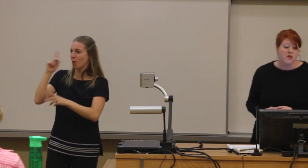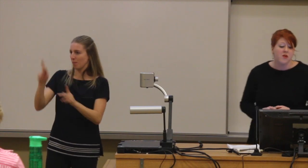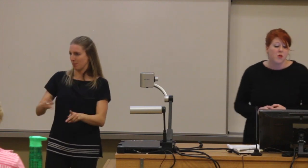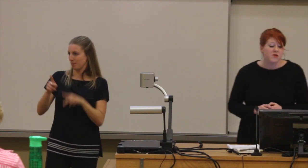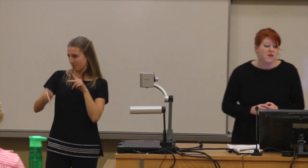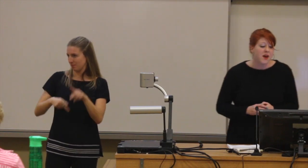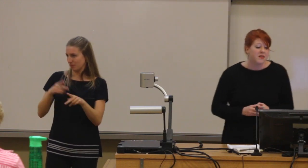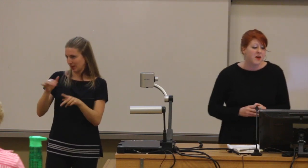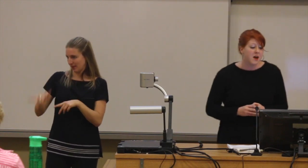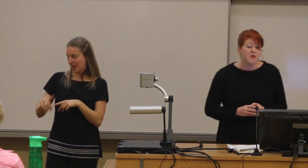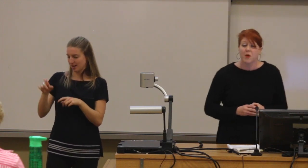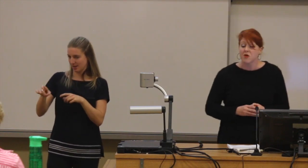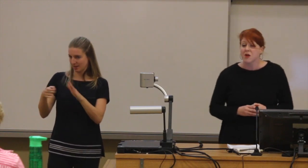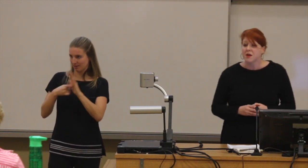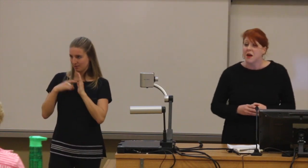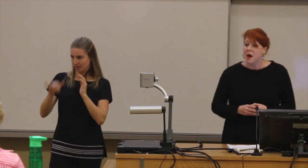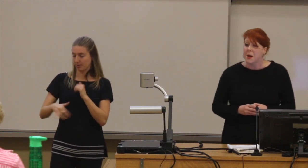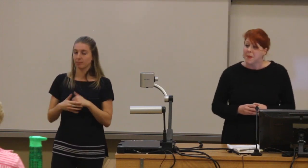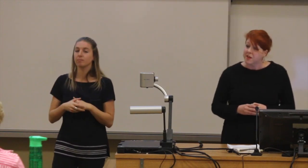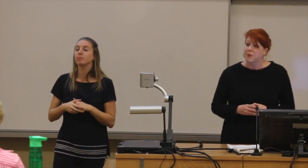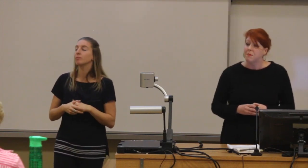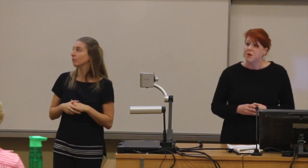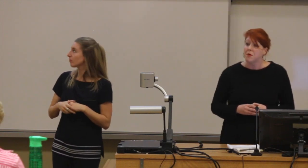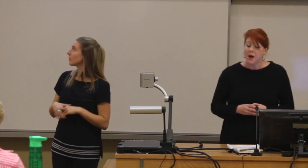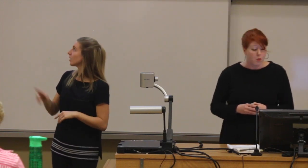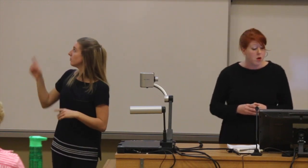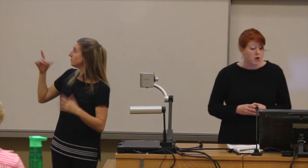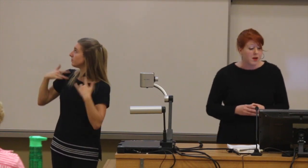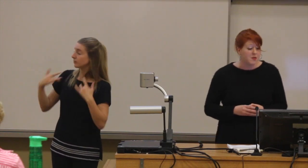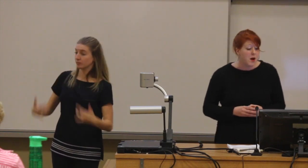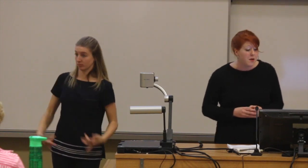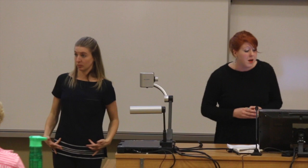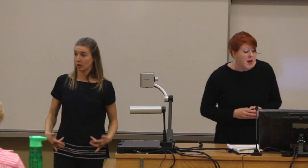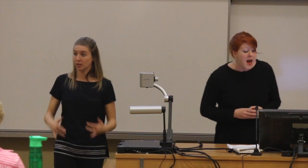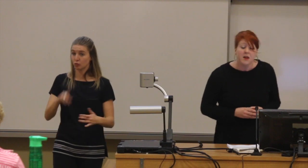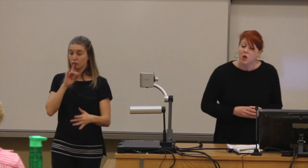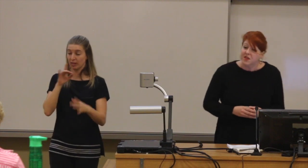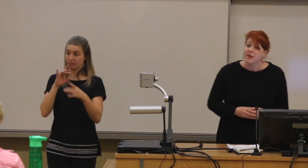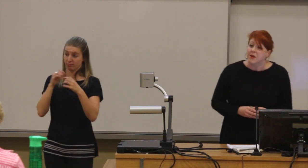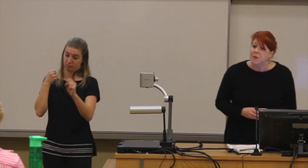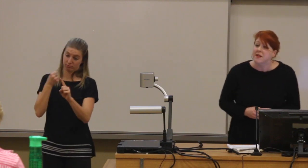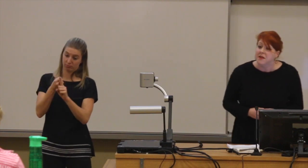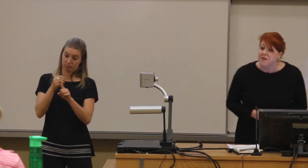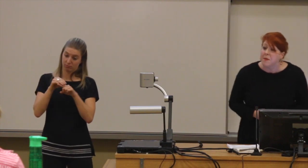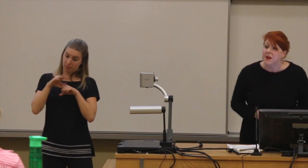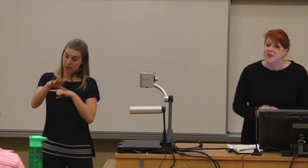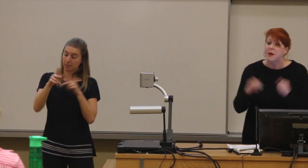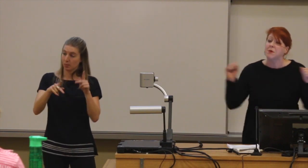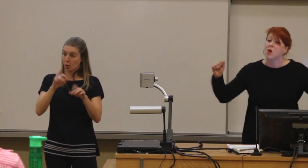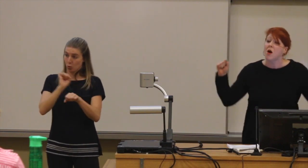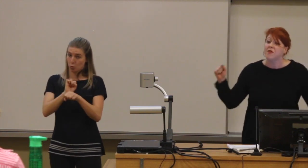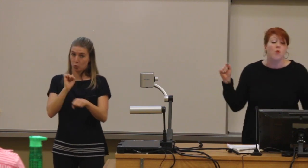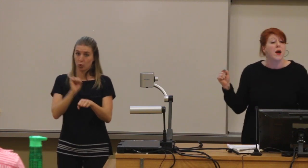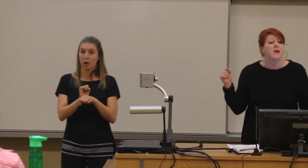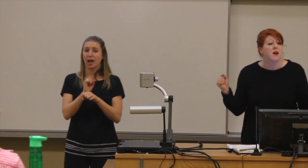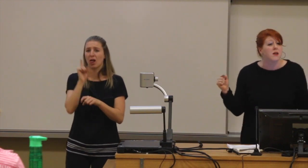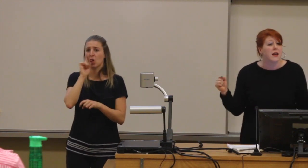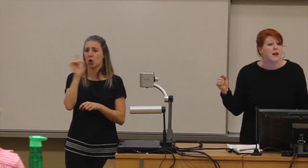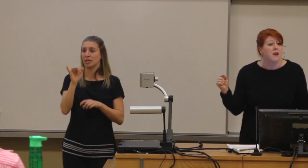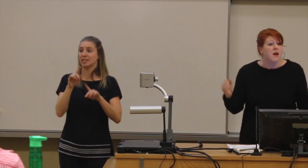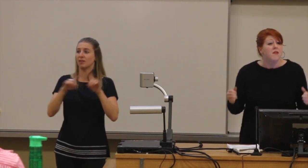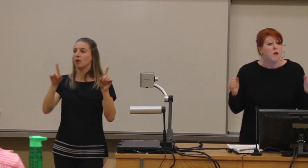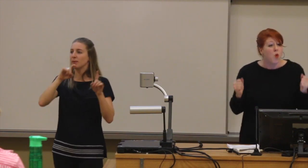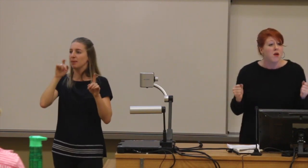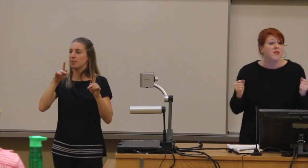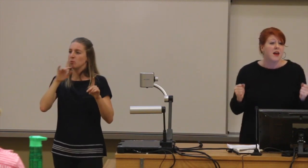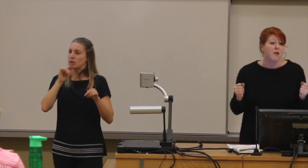It's important to note that depression impacts people at work as well. And it looks a little bit different because people are often white knuckling